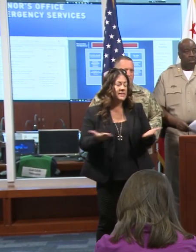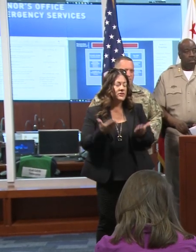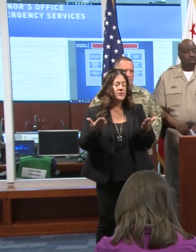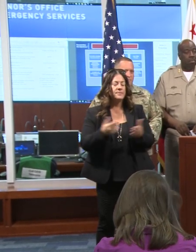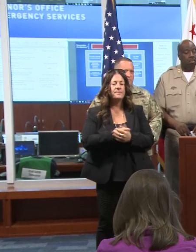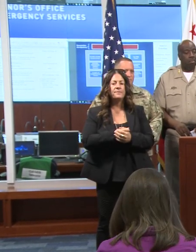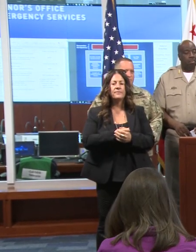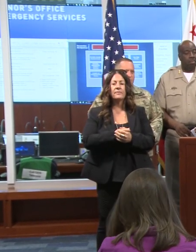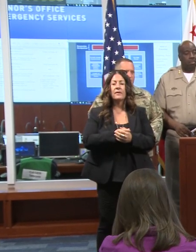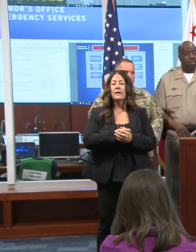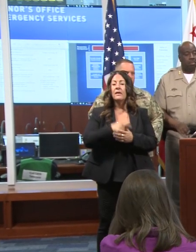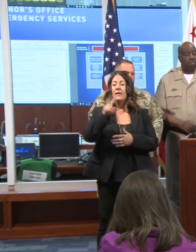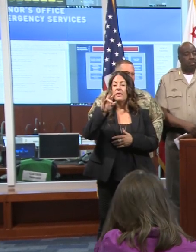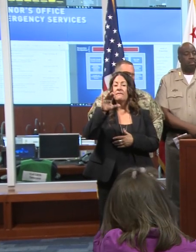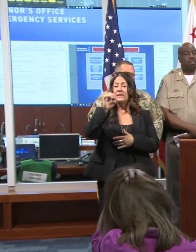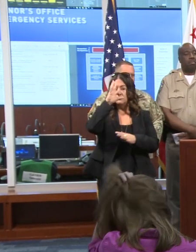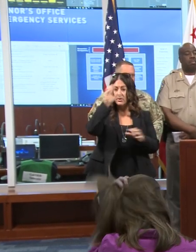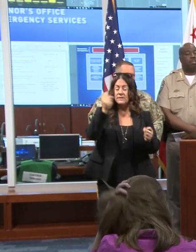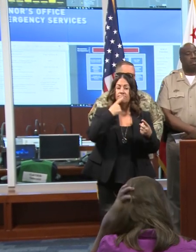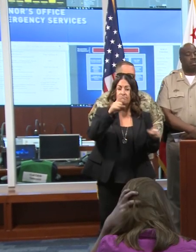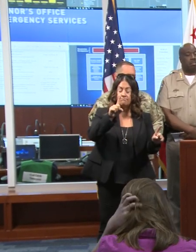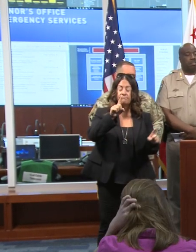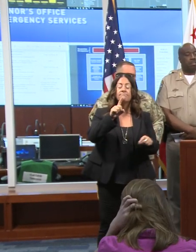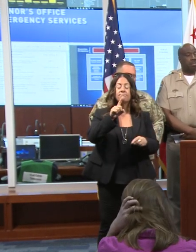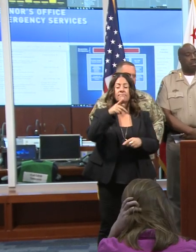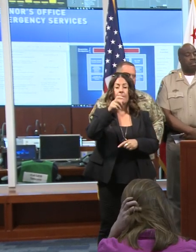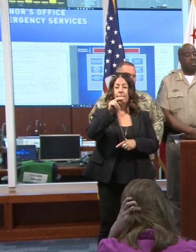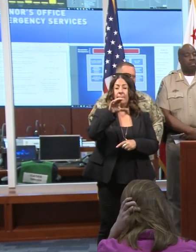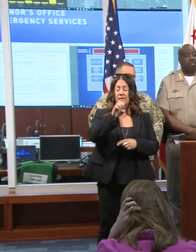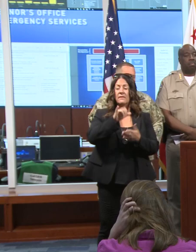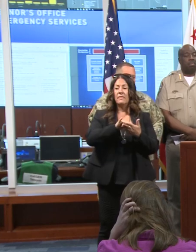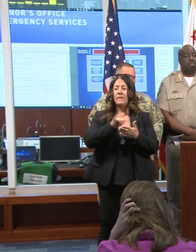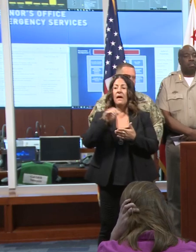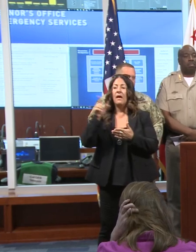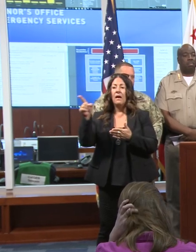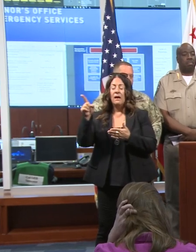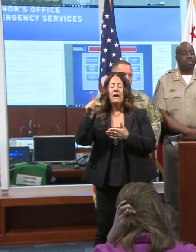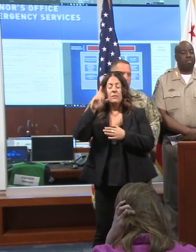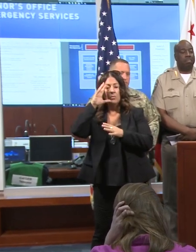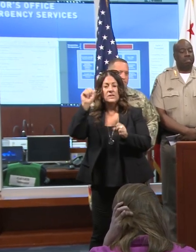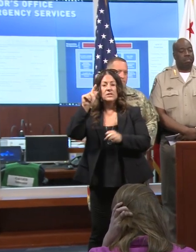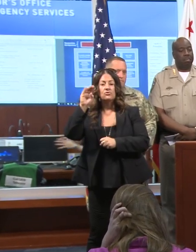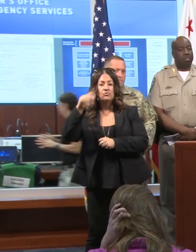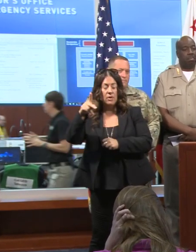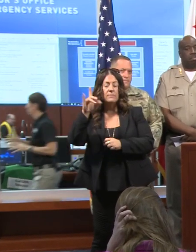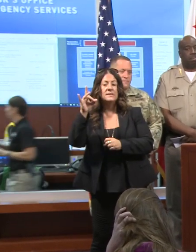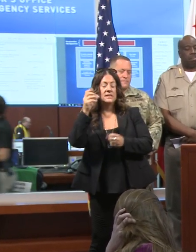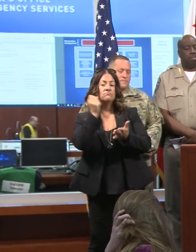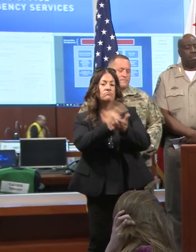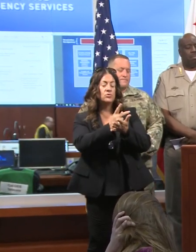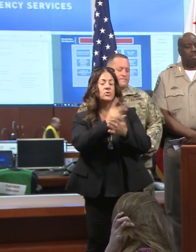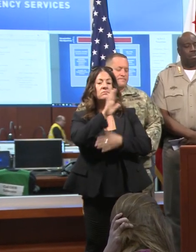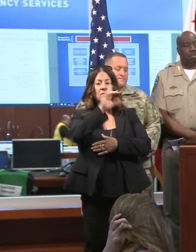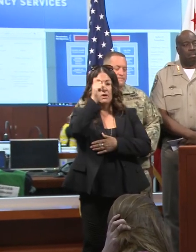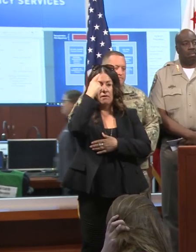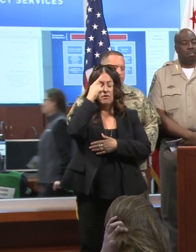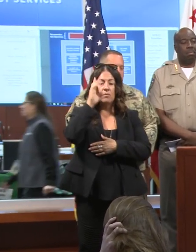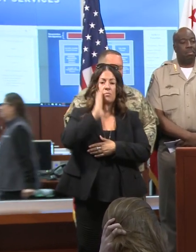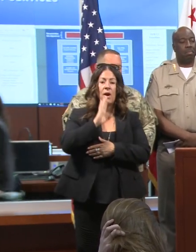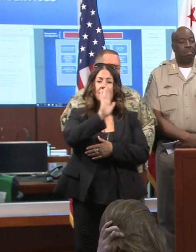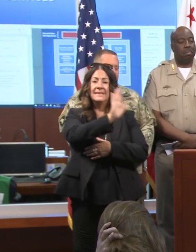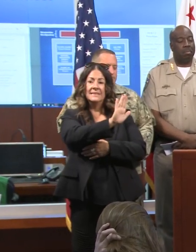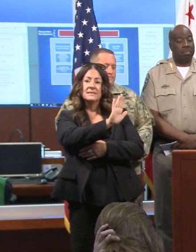He announced that the President had approved the Governor Brown's request for a major disaster declaration. This is